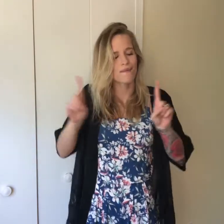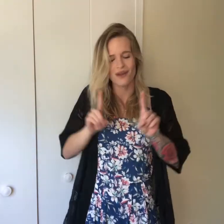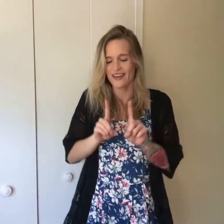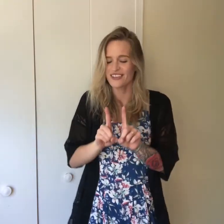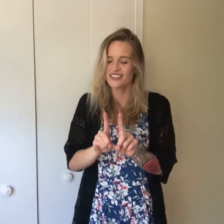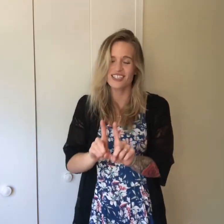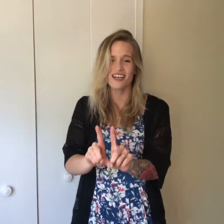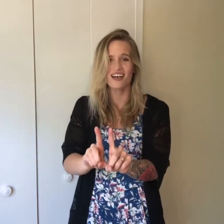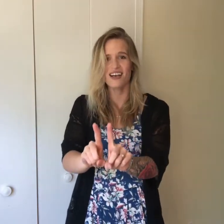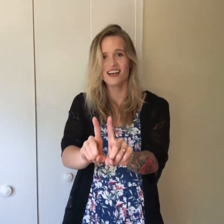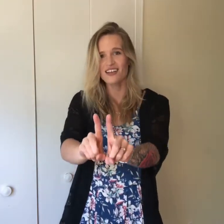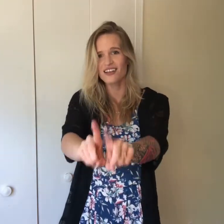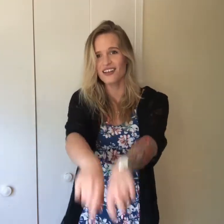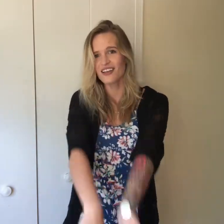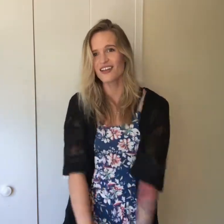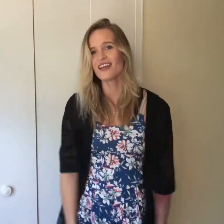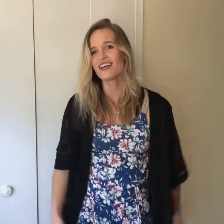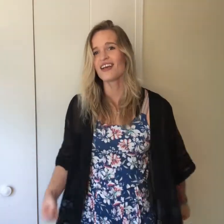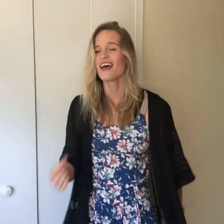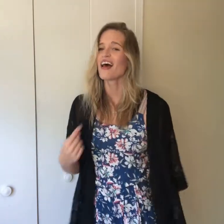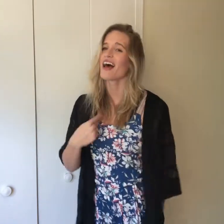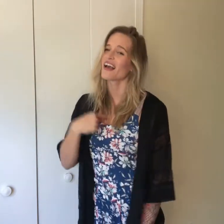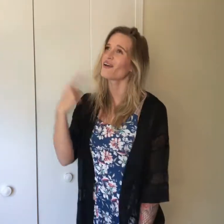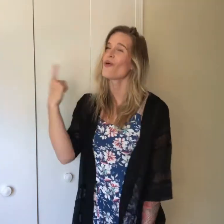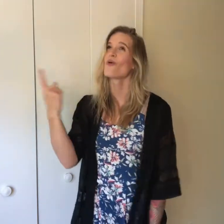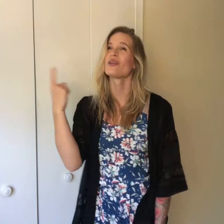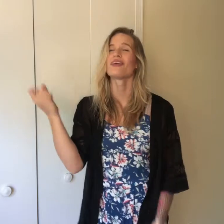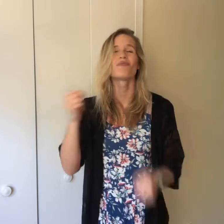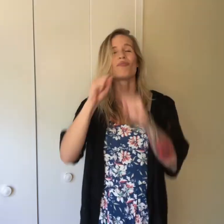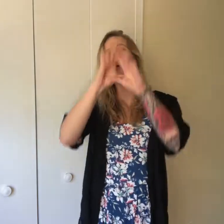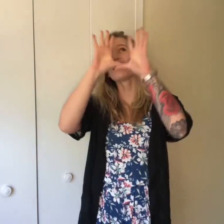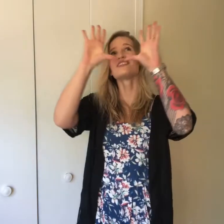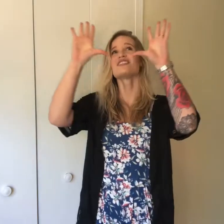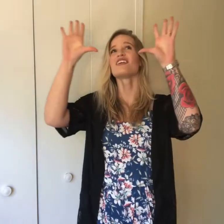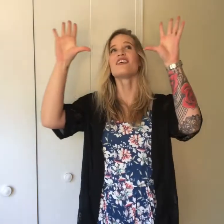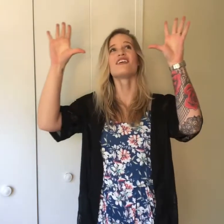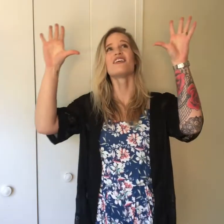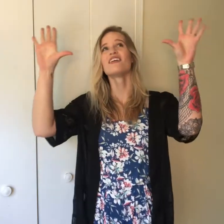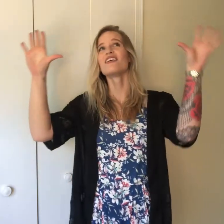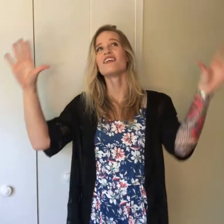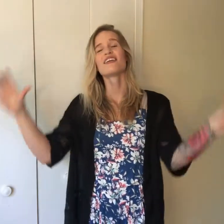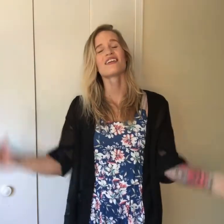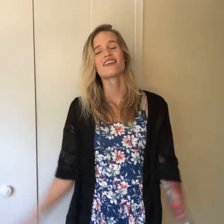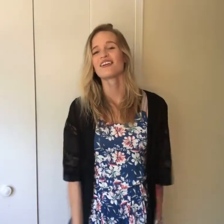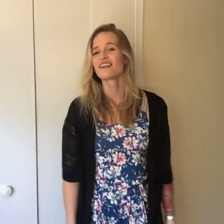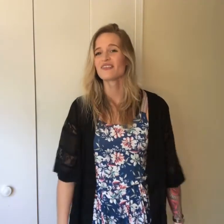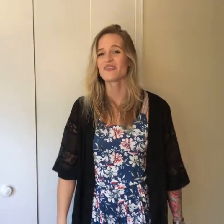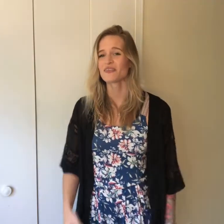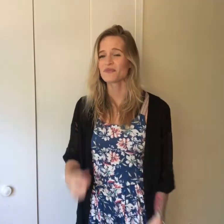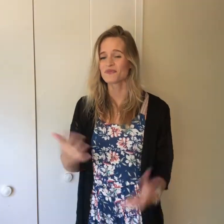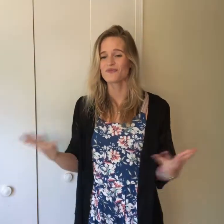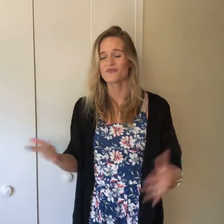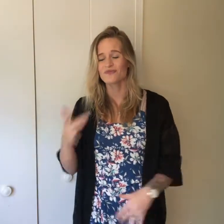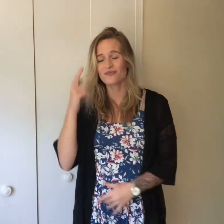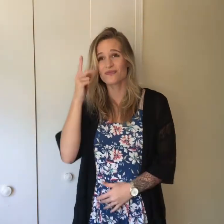by your side. I can only imagine what my eyes will